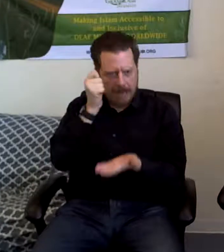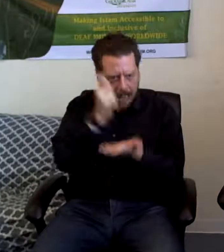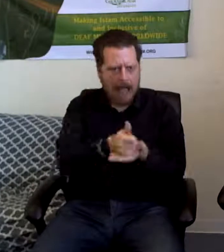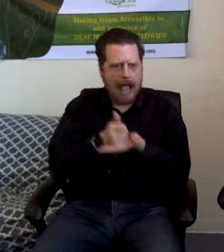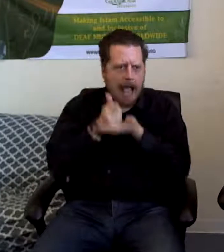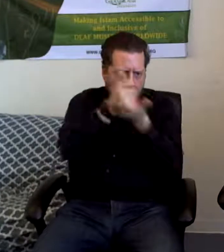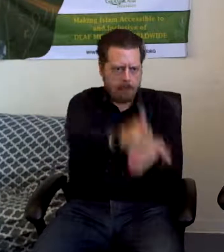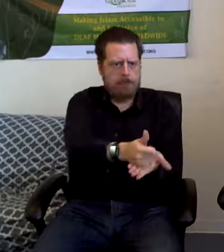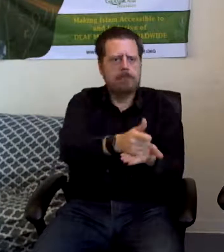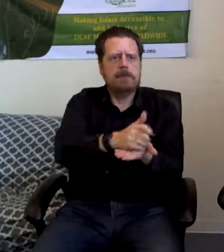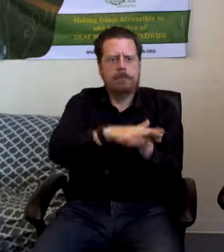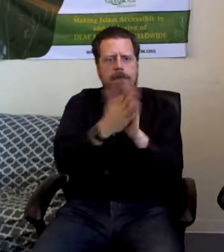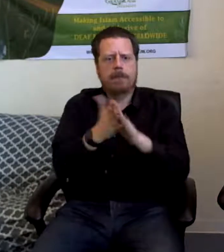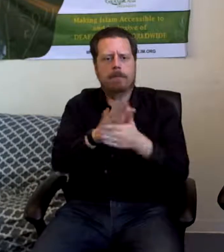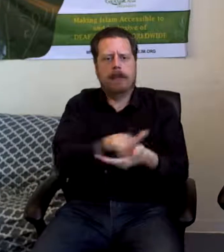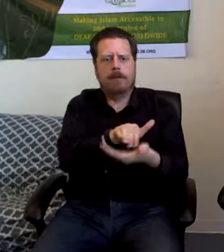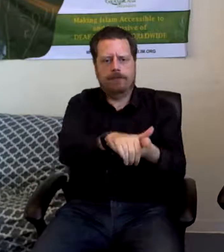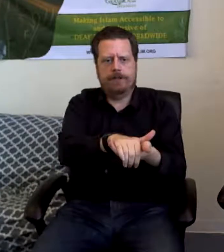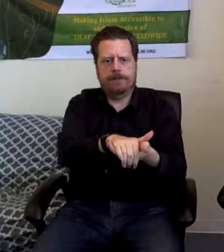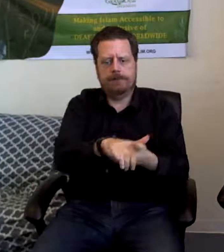what Islam is telling us.